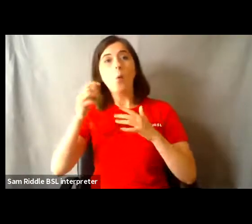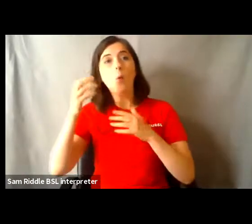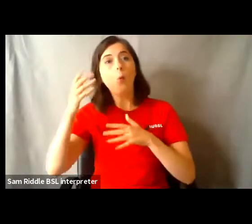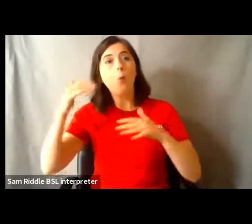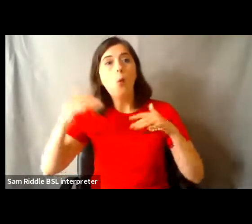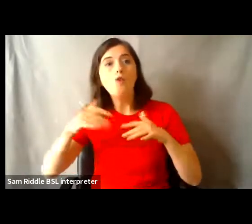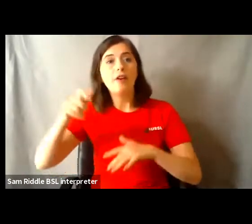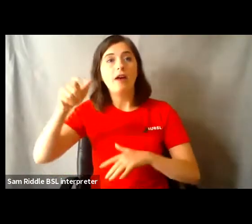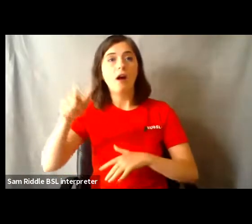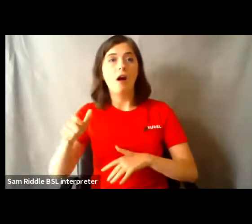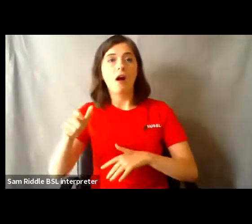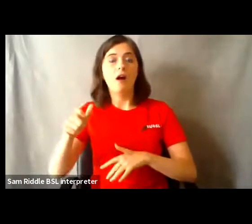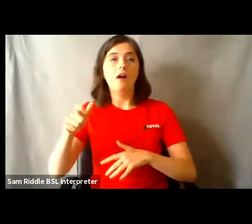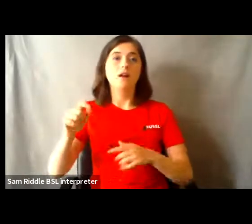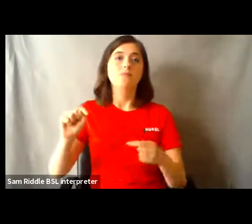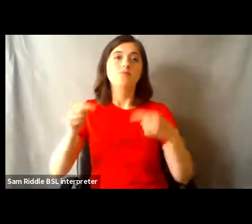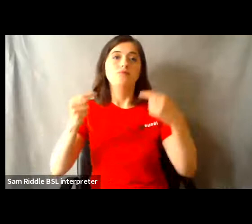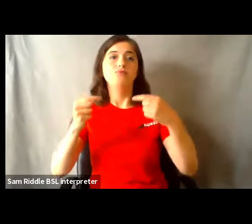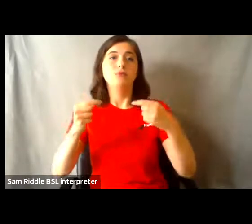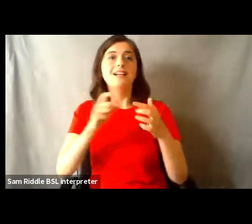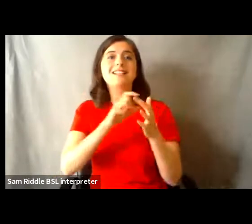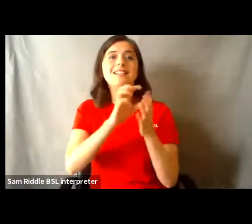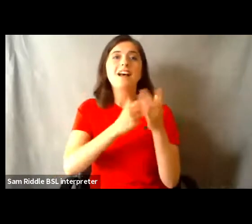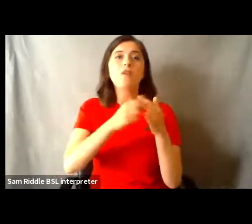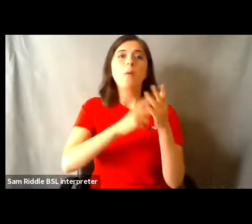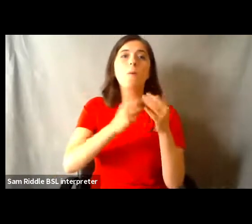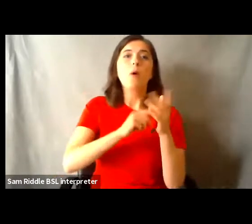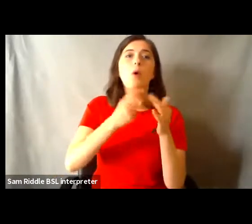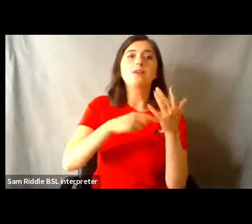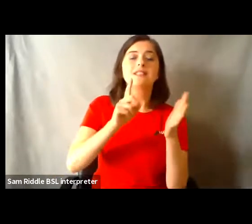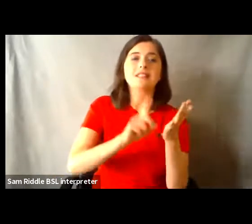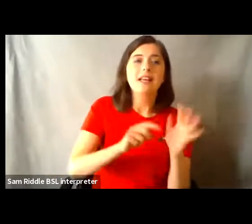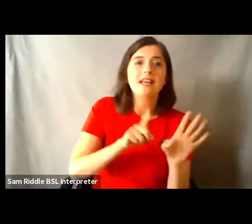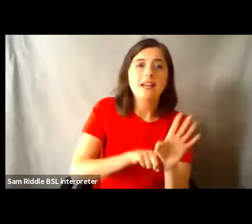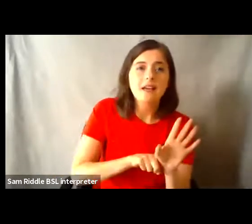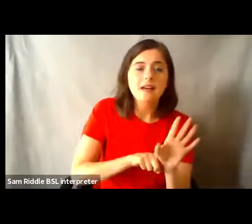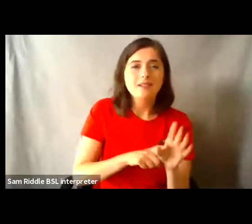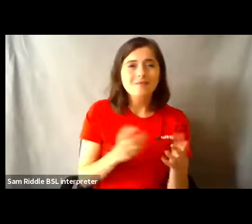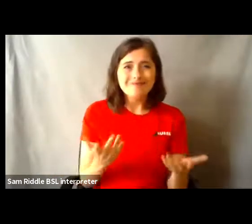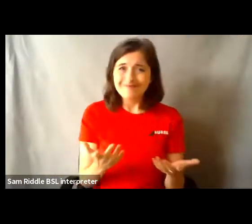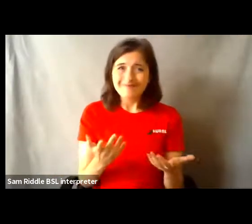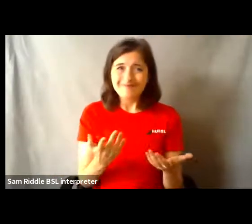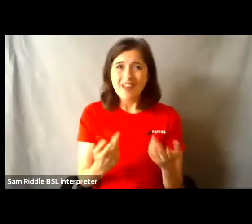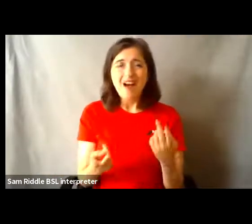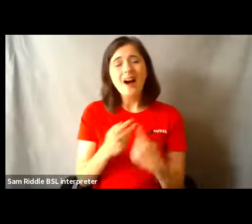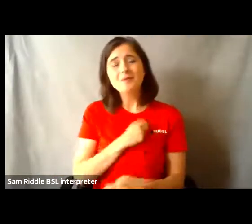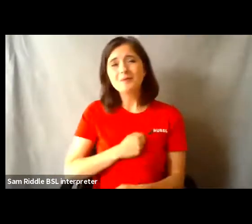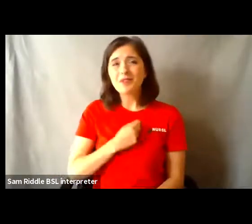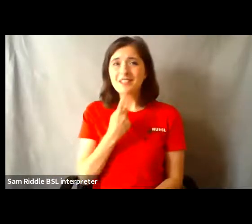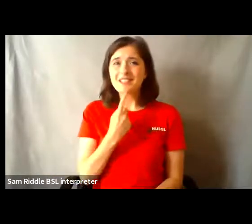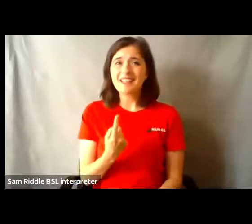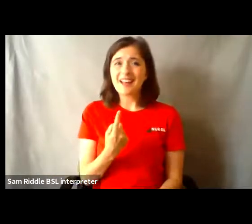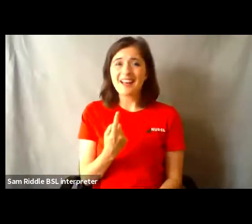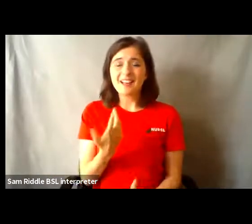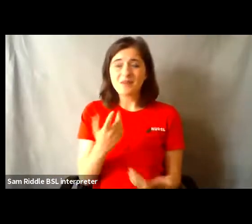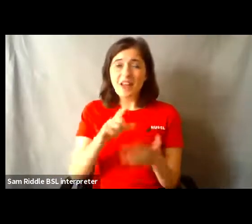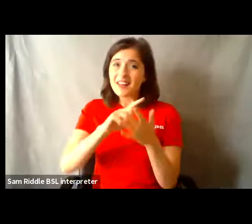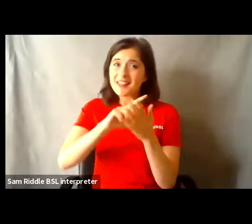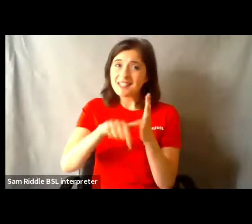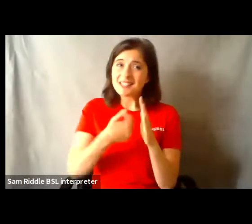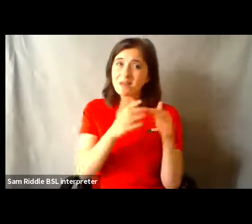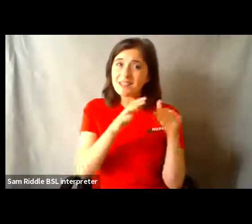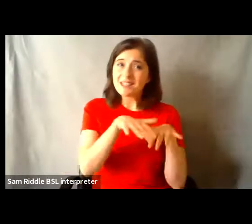people seem less political than other disabled people. I'm also sorry to say we are somehow overlooked by the disability